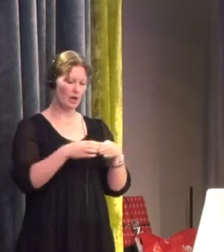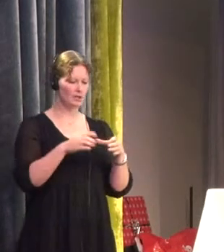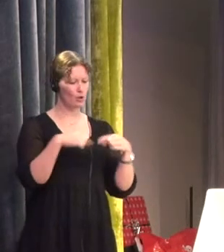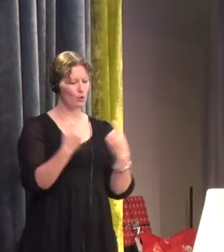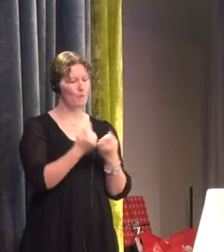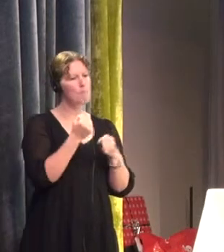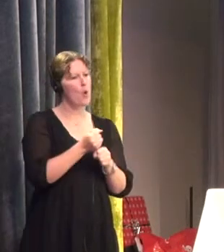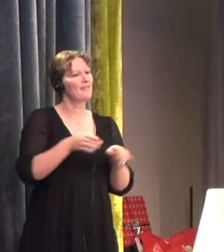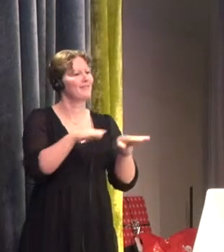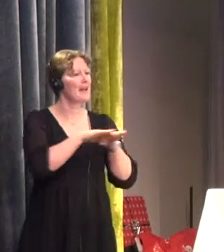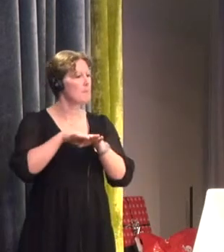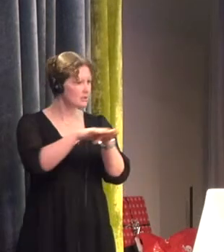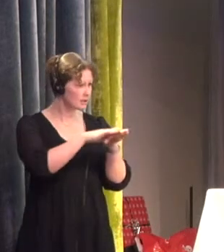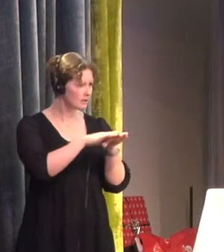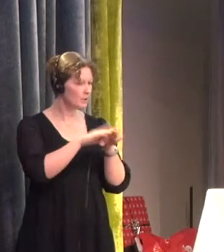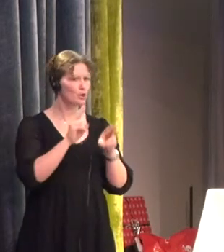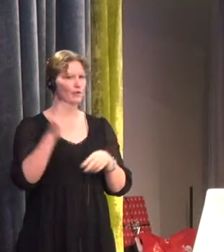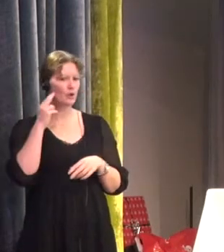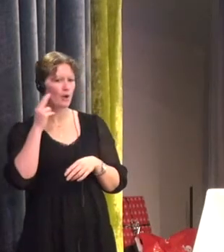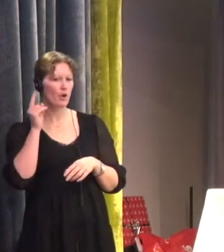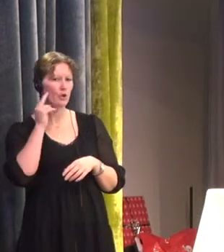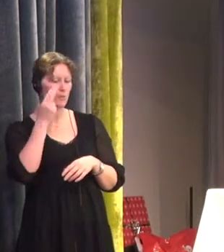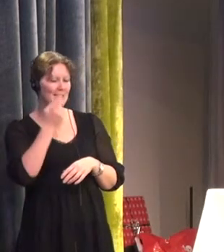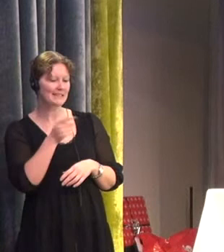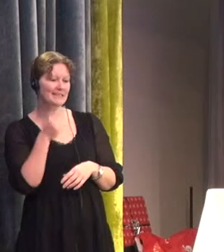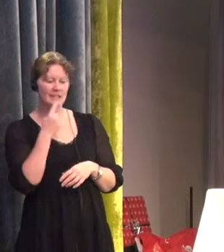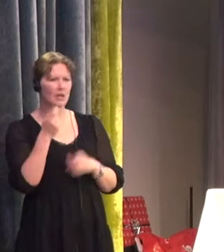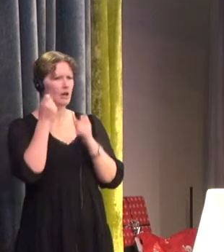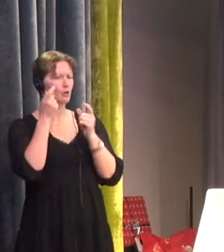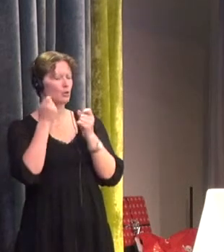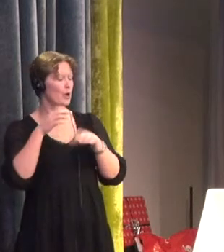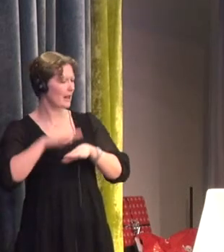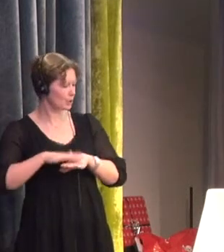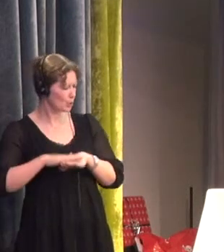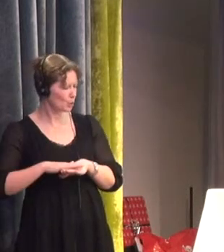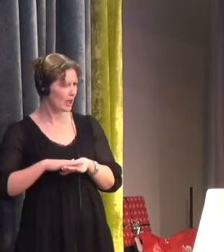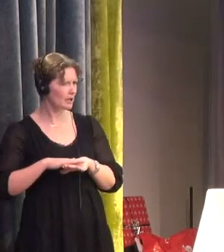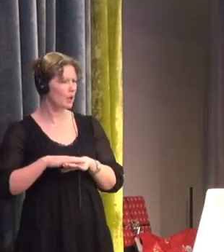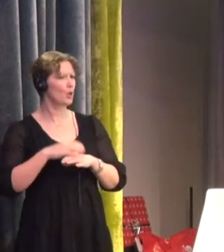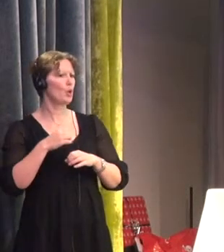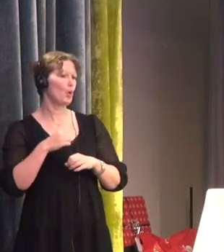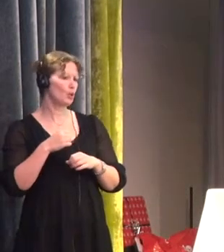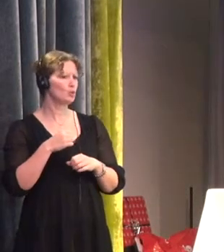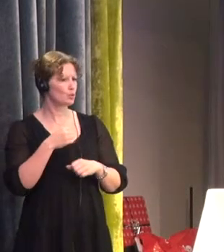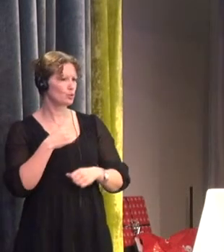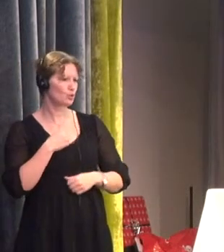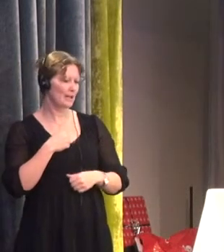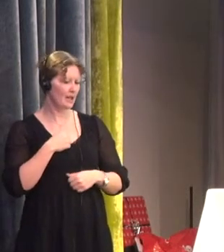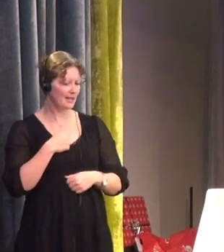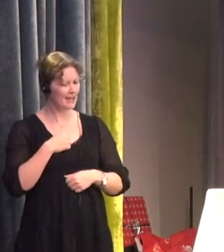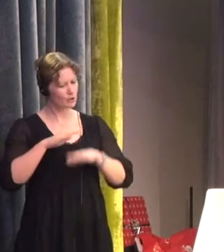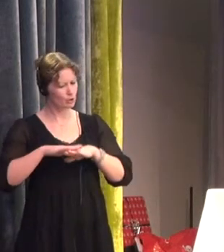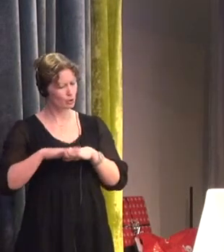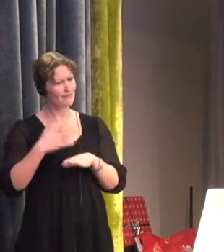within the deaf and the deafblind who said for reasons of culture, for reasons of solidarity, for reasons of the best education and the best